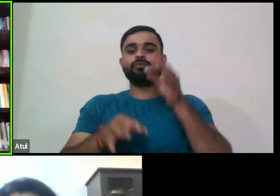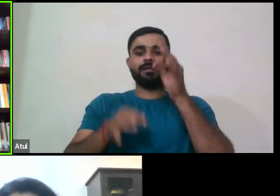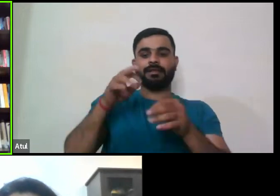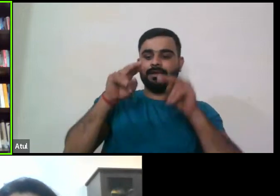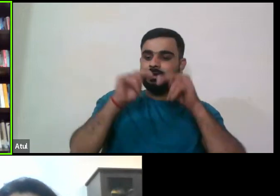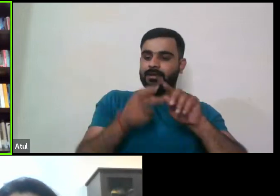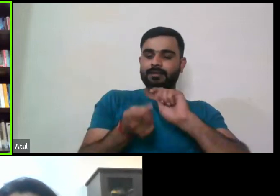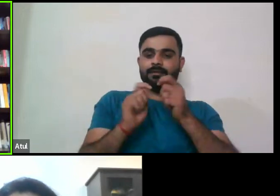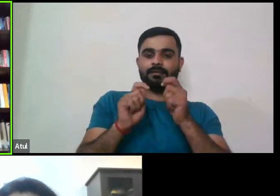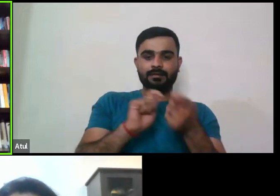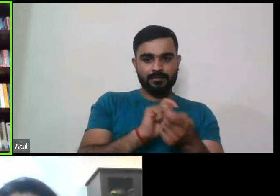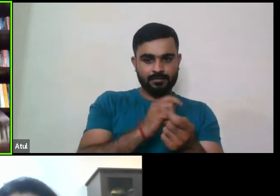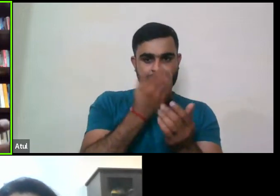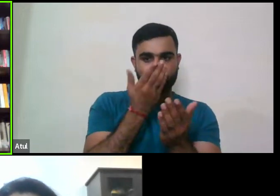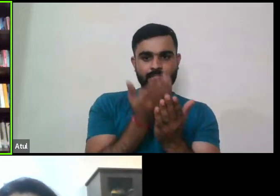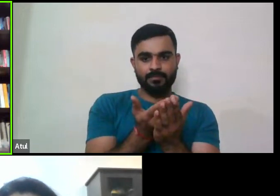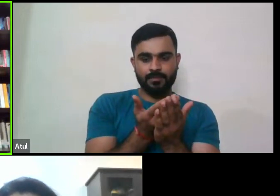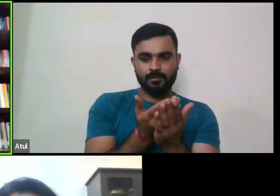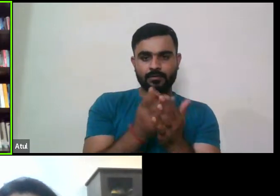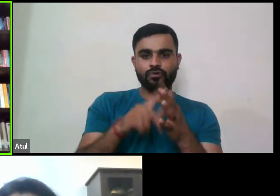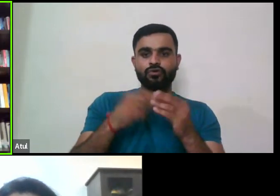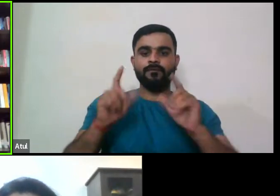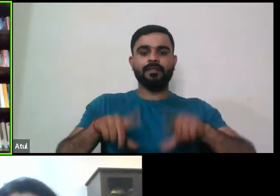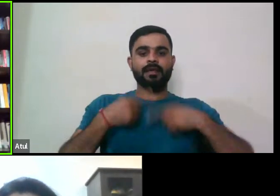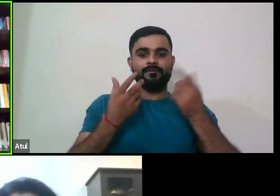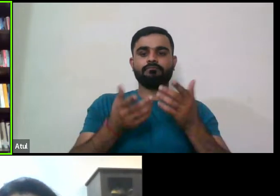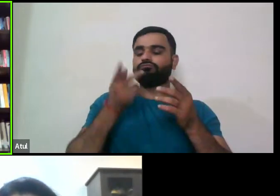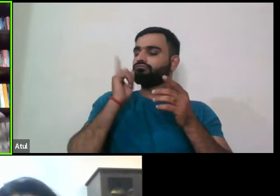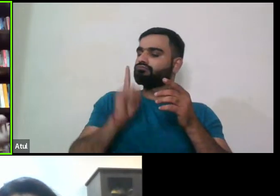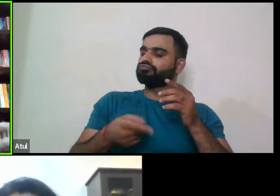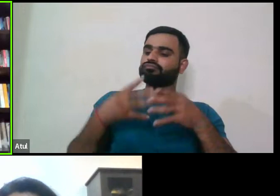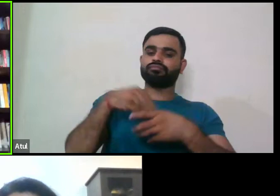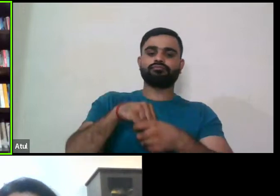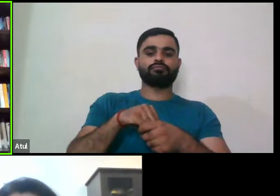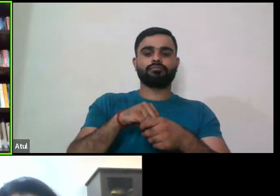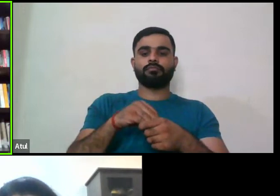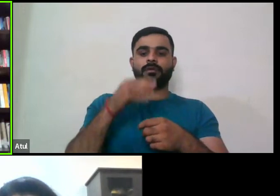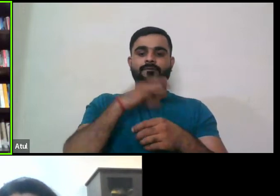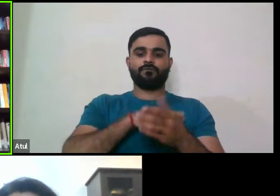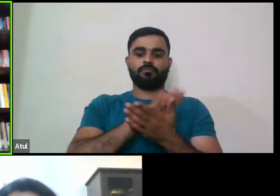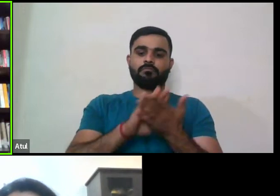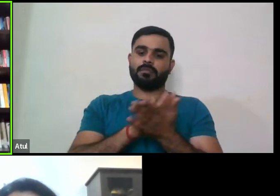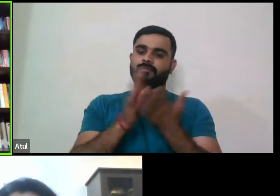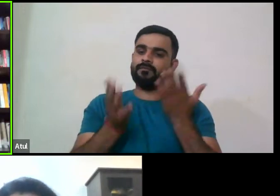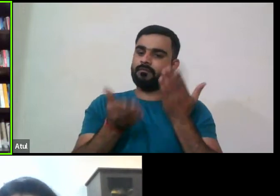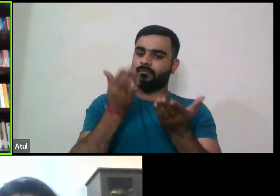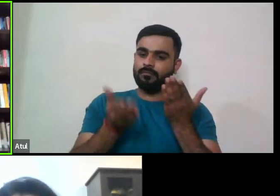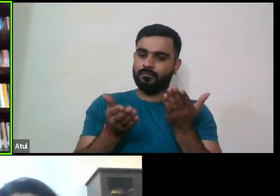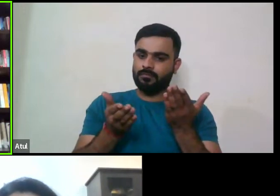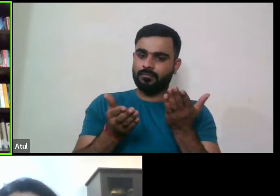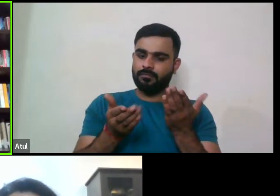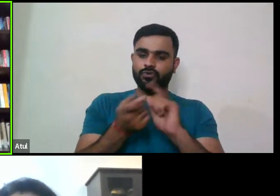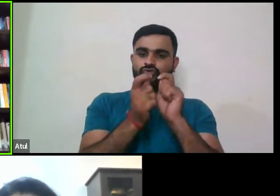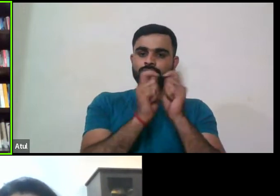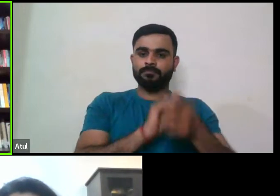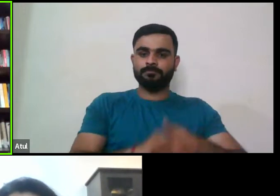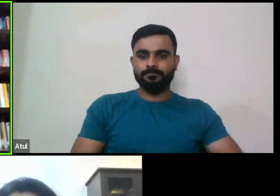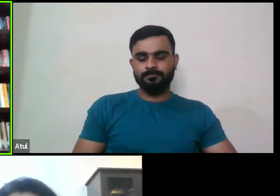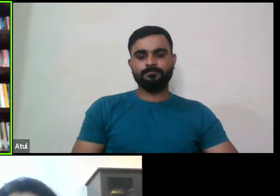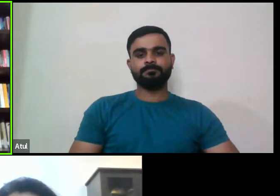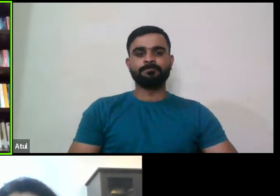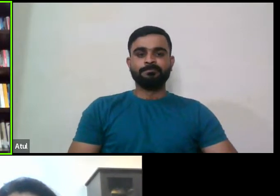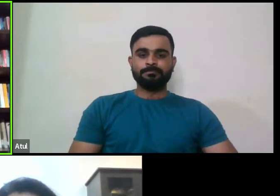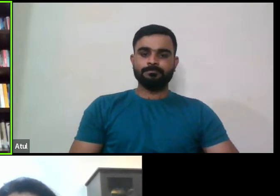to retire because then now they need to lead a retired life is not necessarily the case. The benefits might be immense.